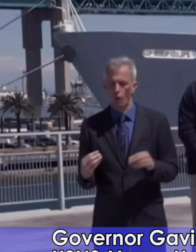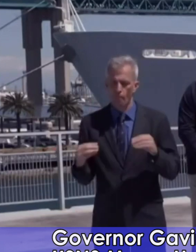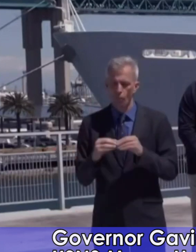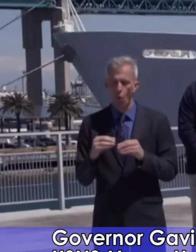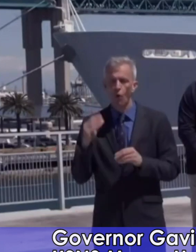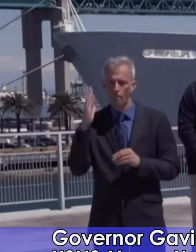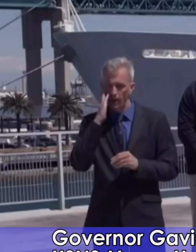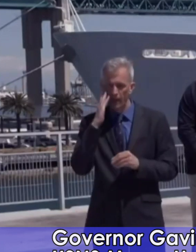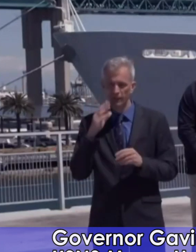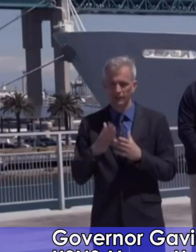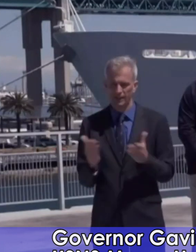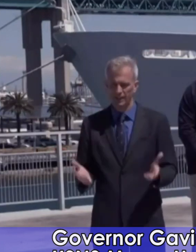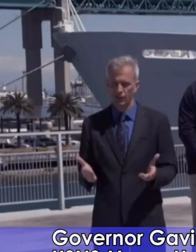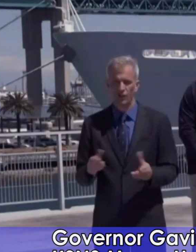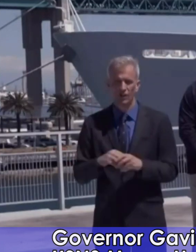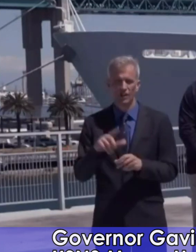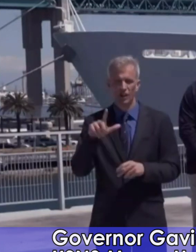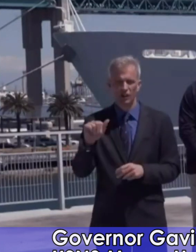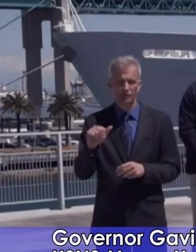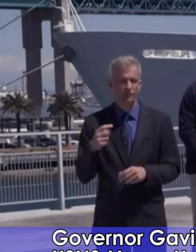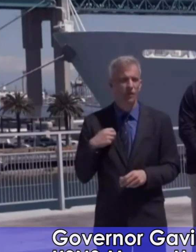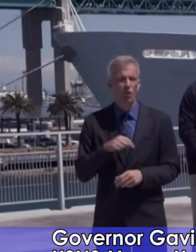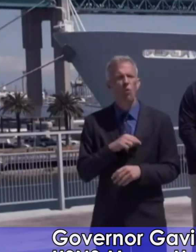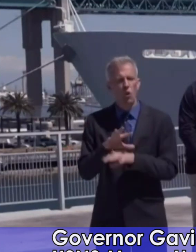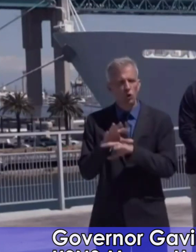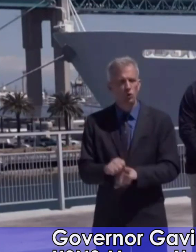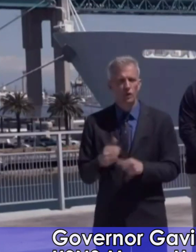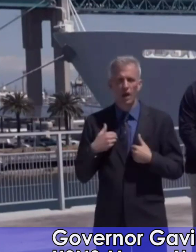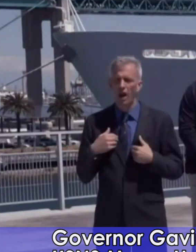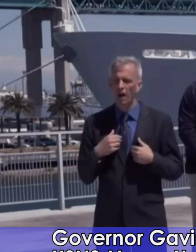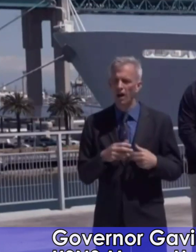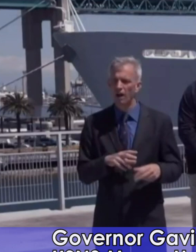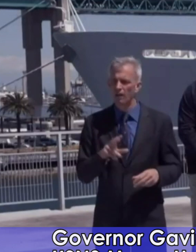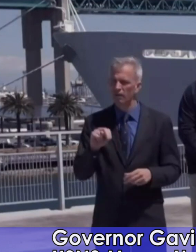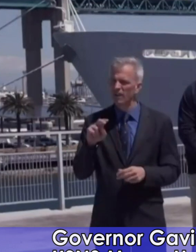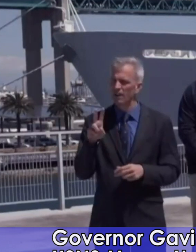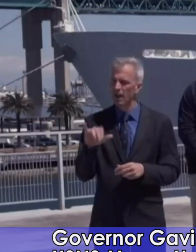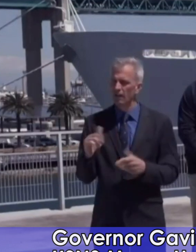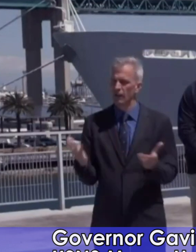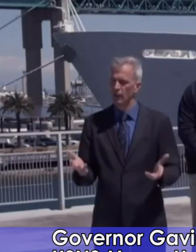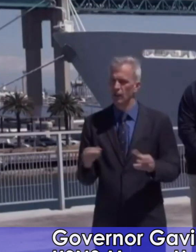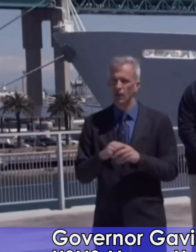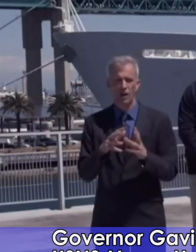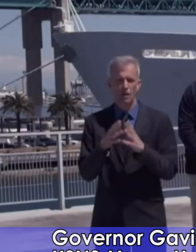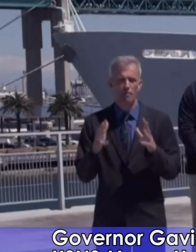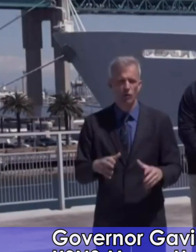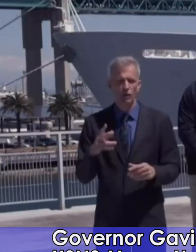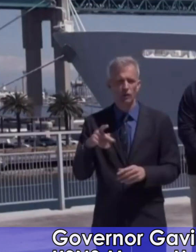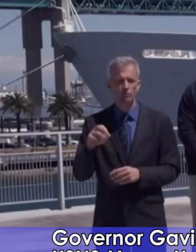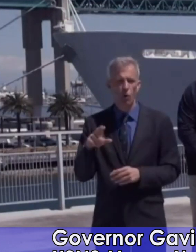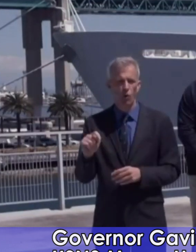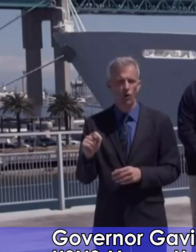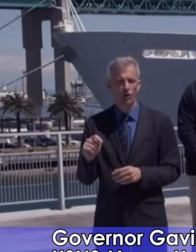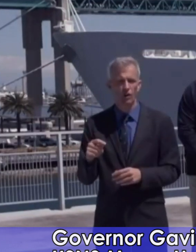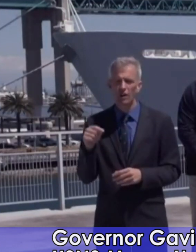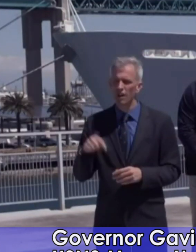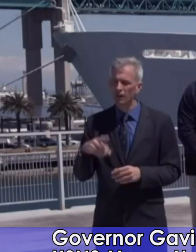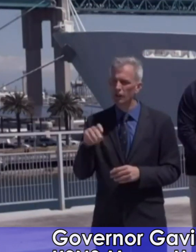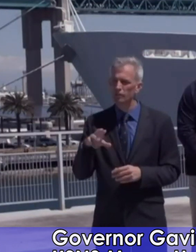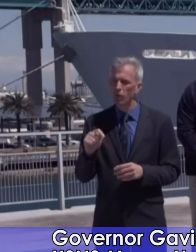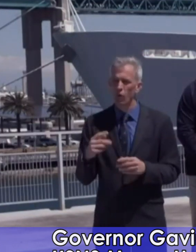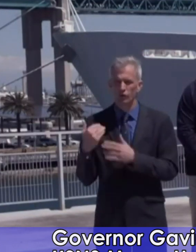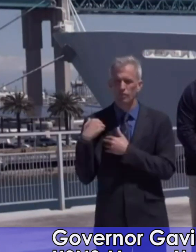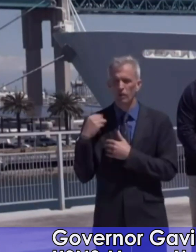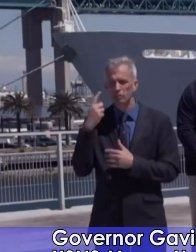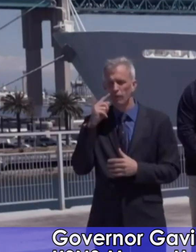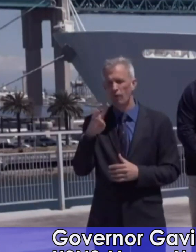know, we're used to having the Navy here in this port, America's port. This port is responsible for 43% of the goods